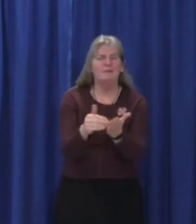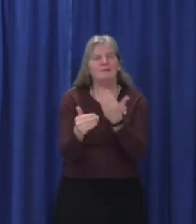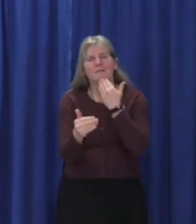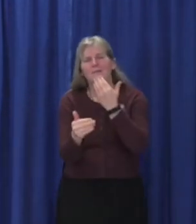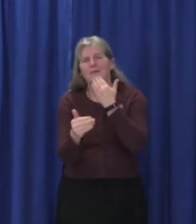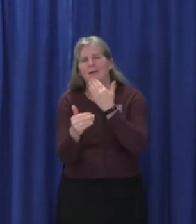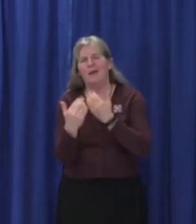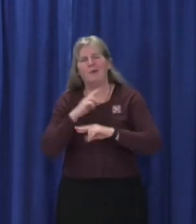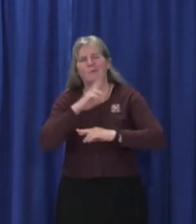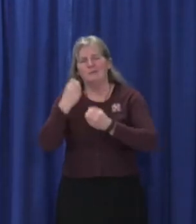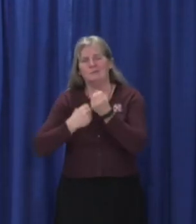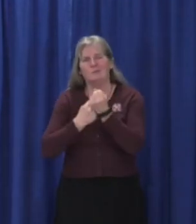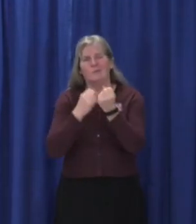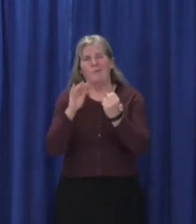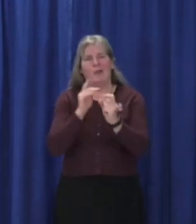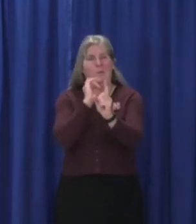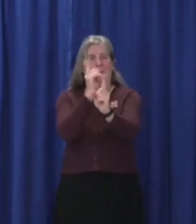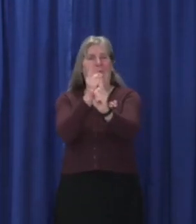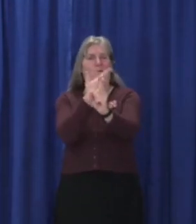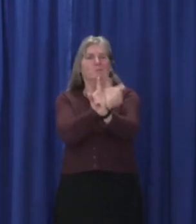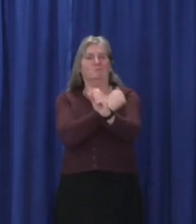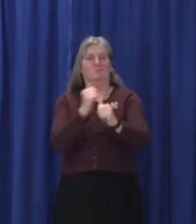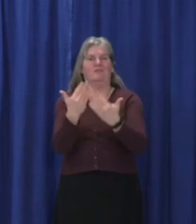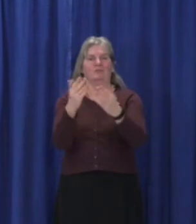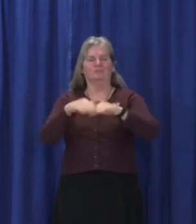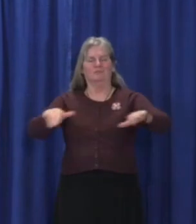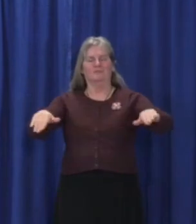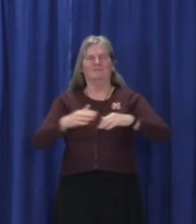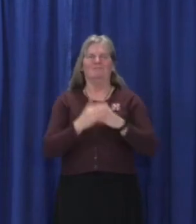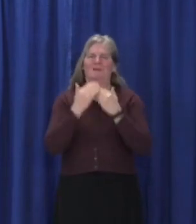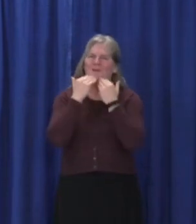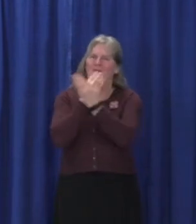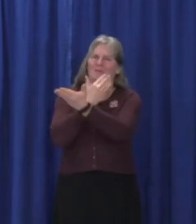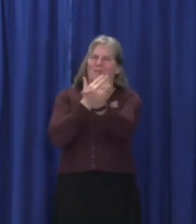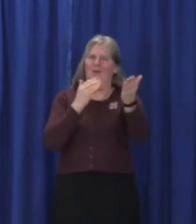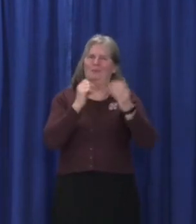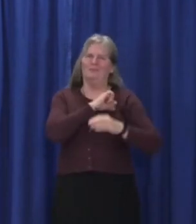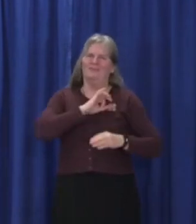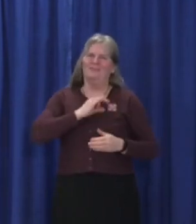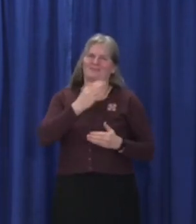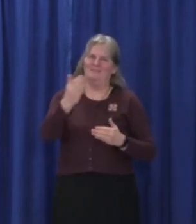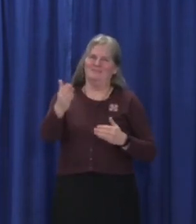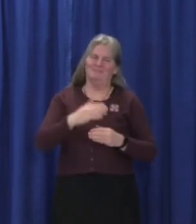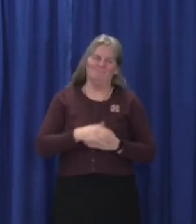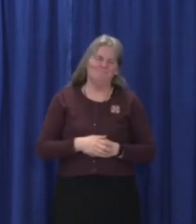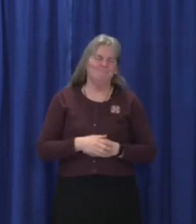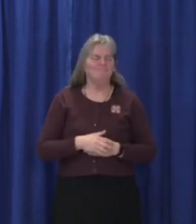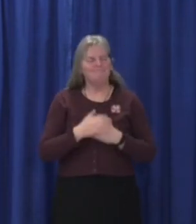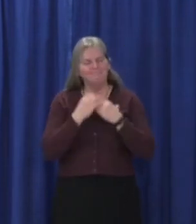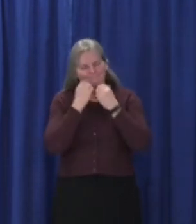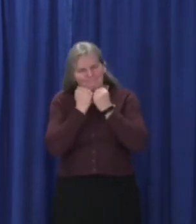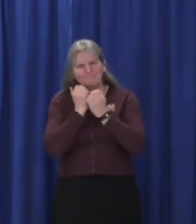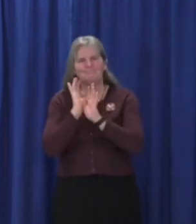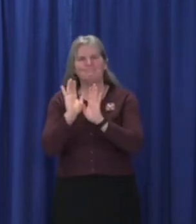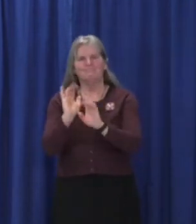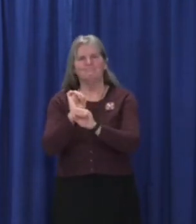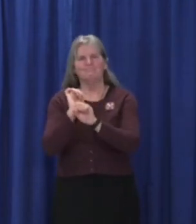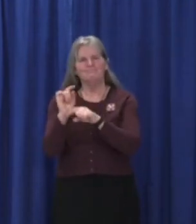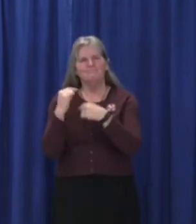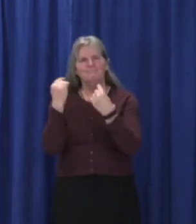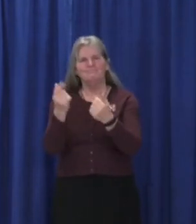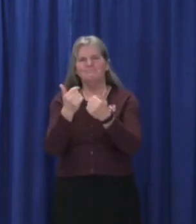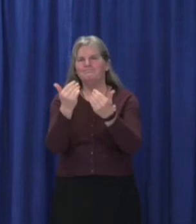help support our goal. So thank you to everybody who's working over there. We truly appreciate